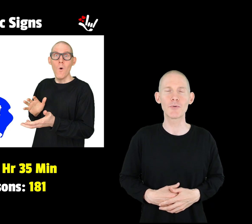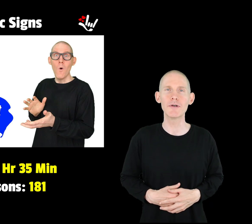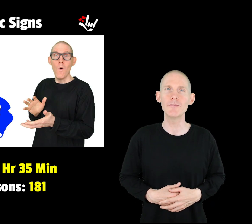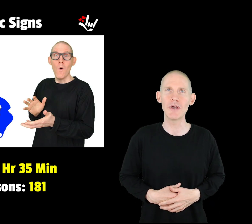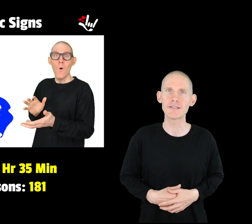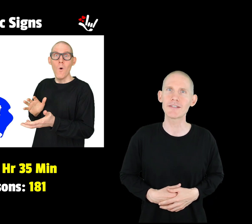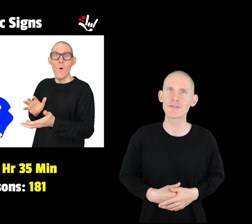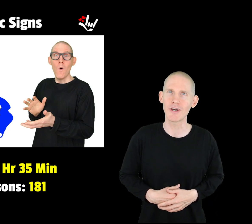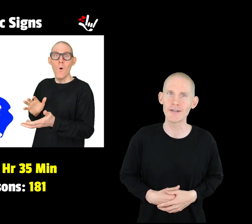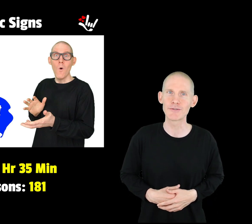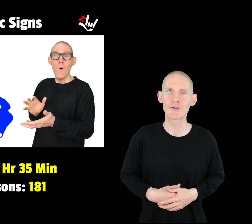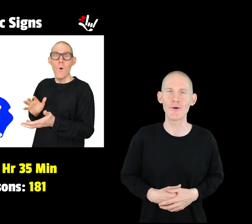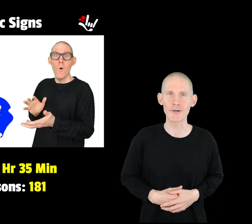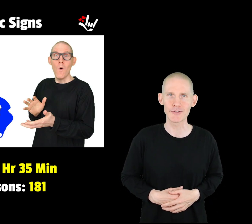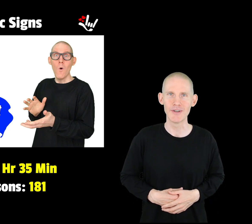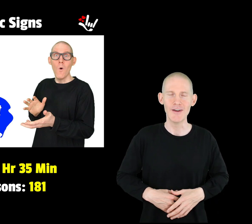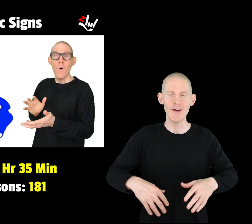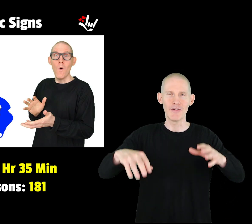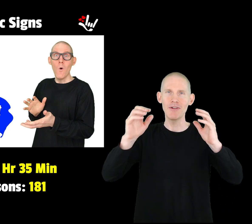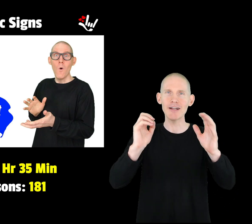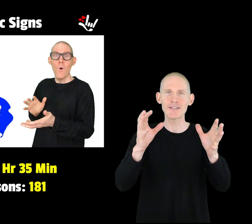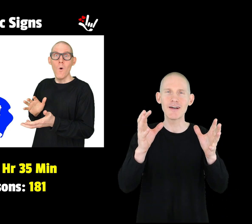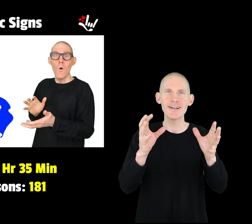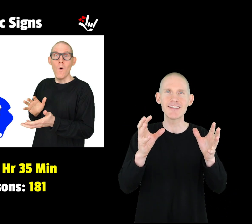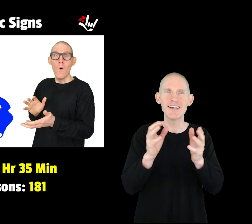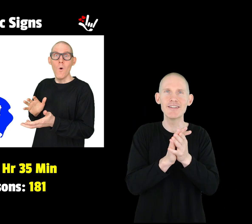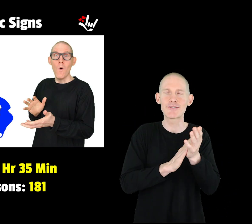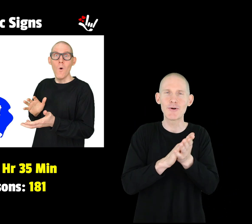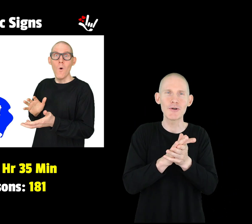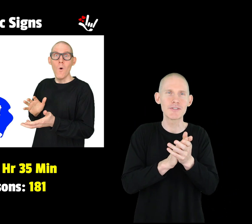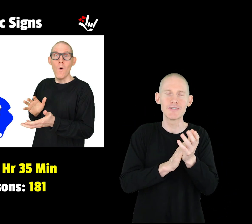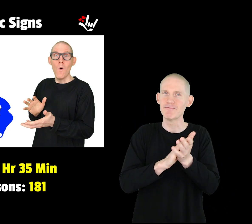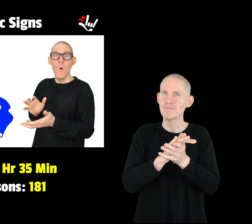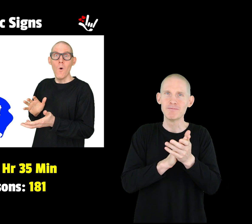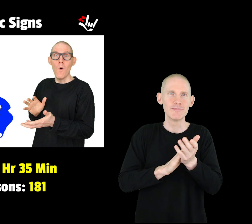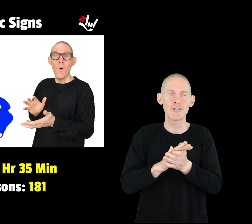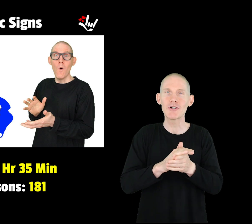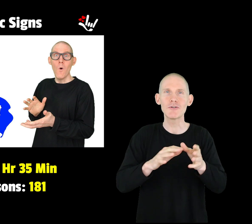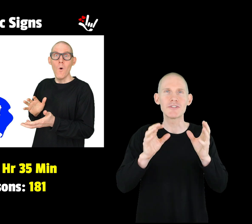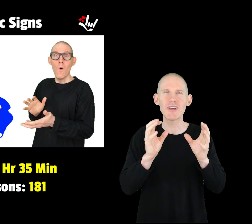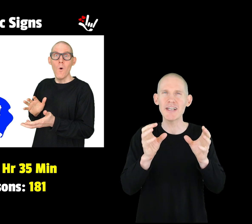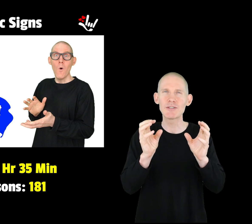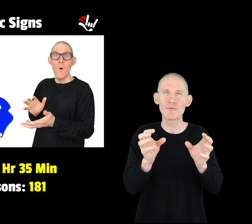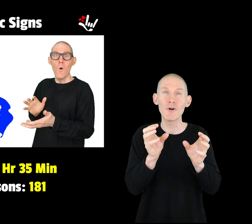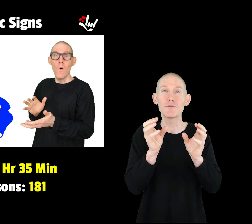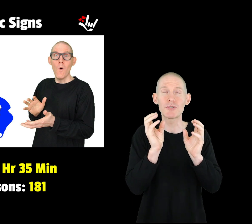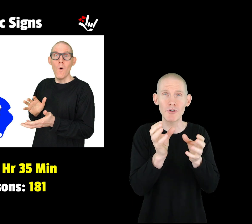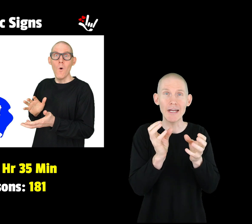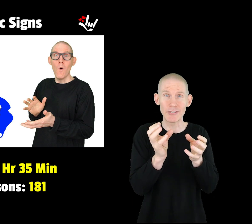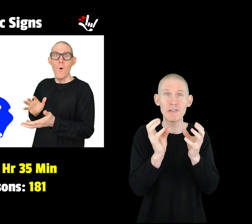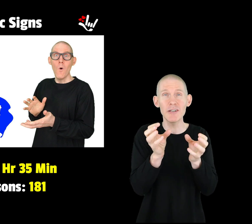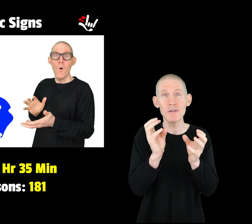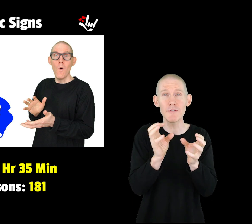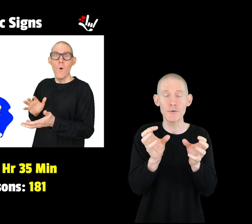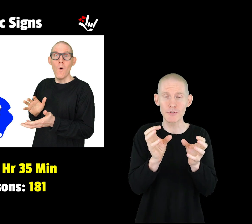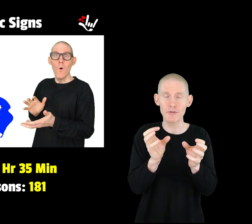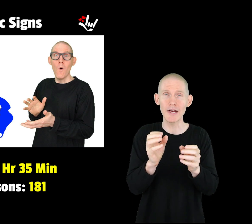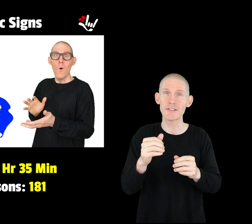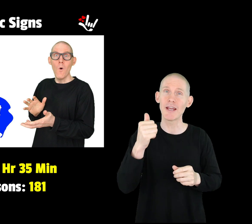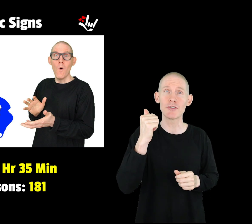120 Basic Signs course. Lots of content in this course. You're going to learn signs from scratch, literally from scratch. Hand